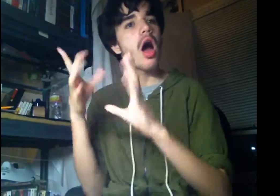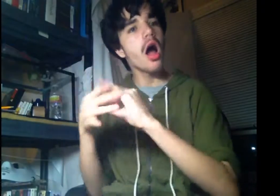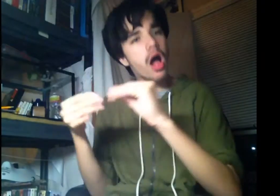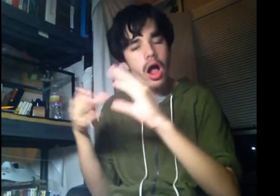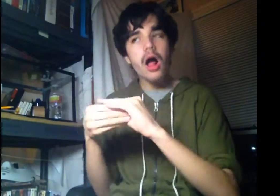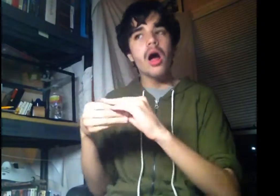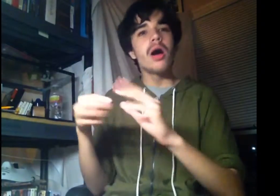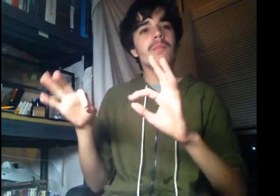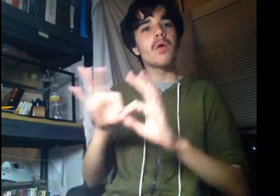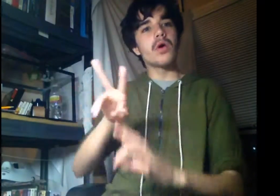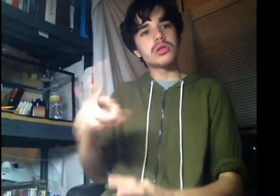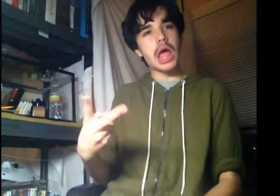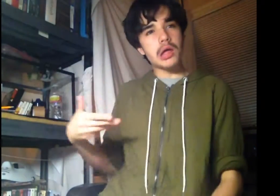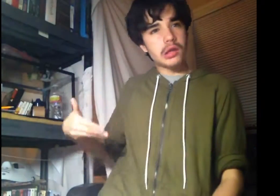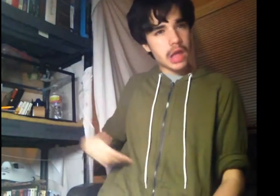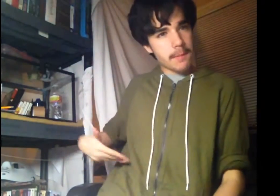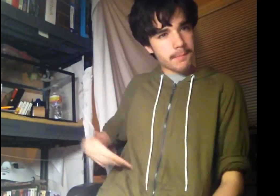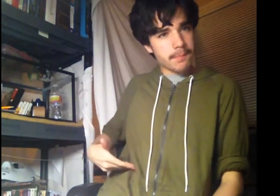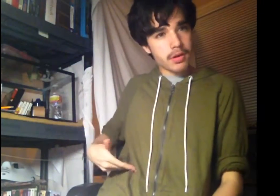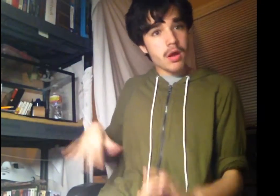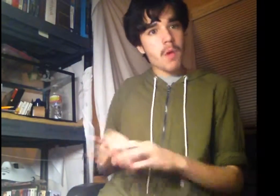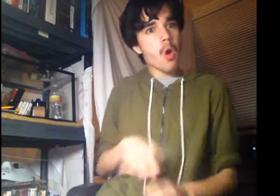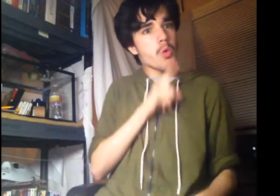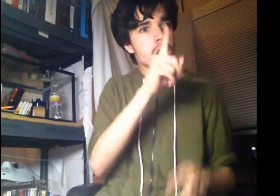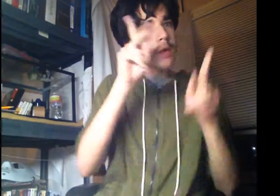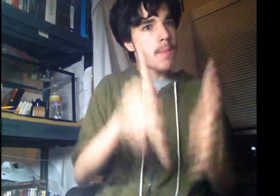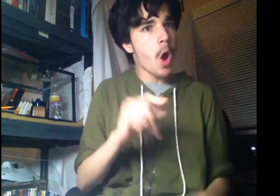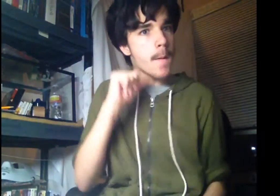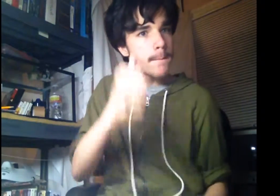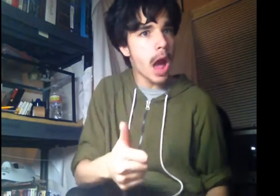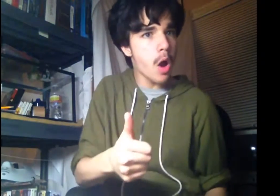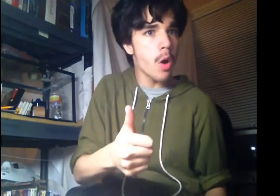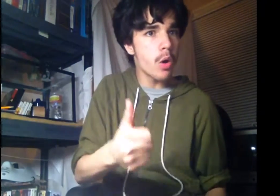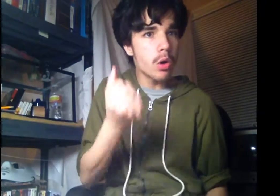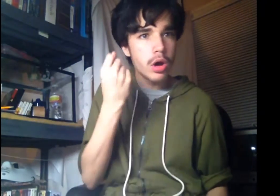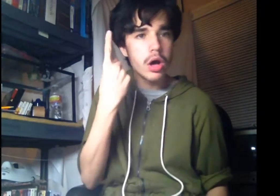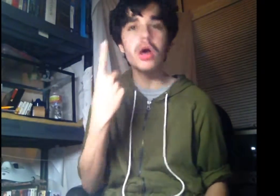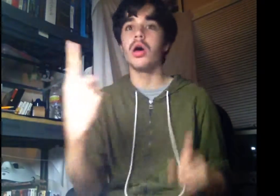I appreciate everyone. There's Boita, who's over there laughing next to Robert De Niro.